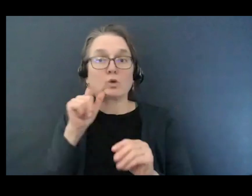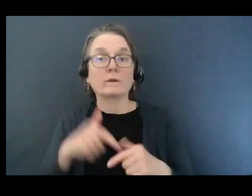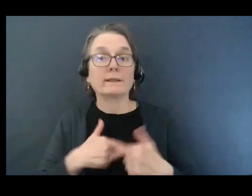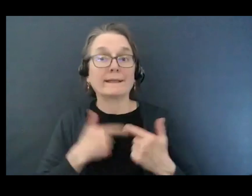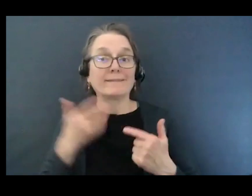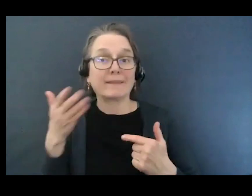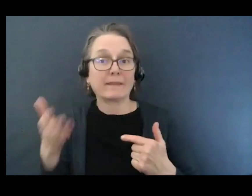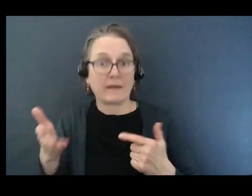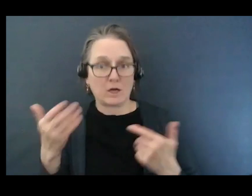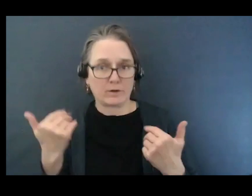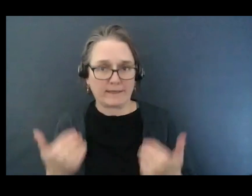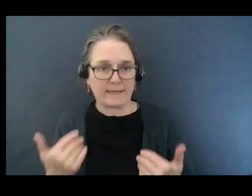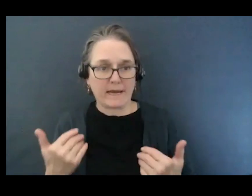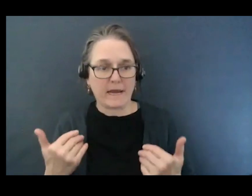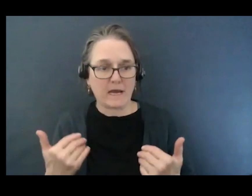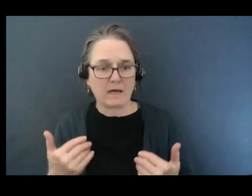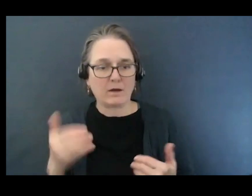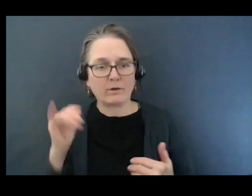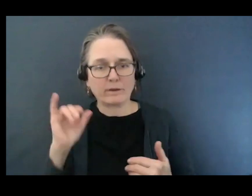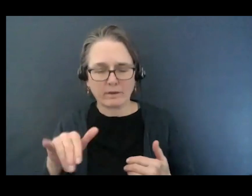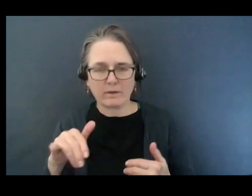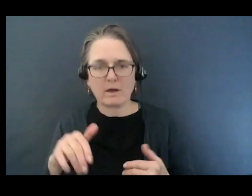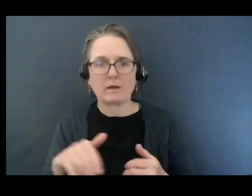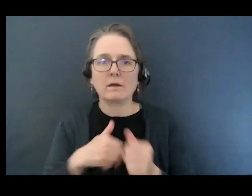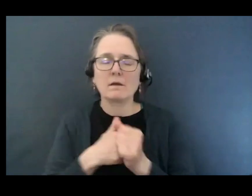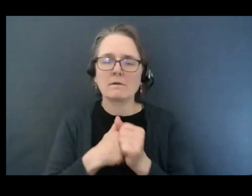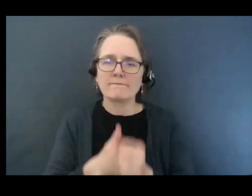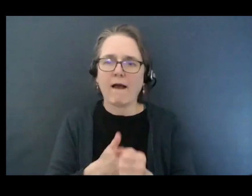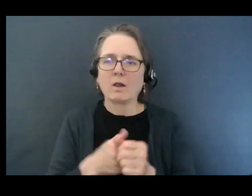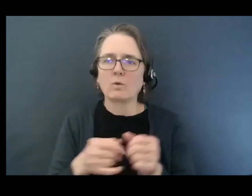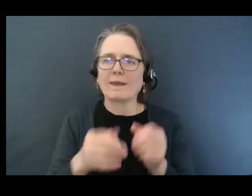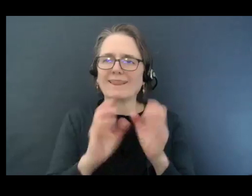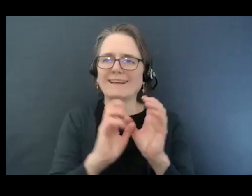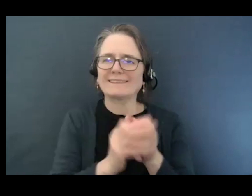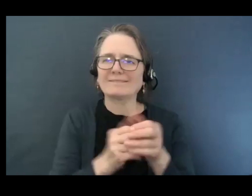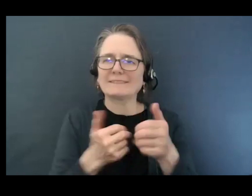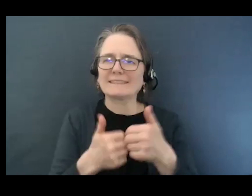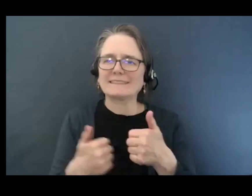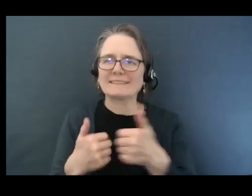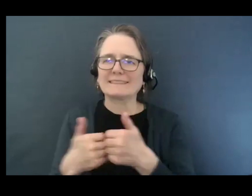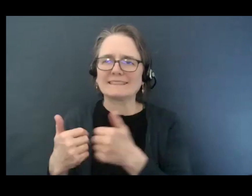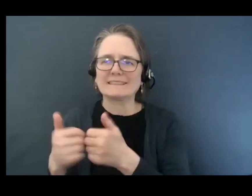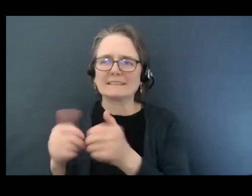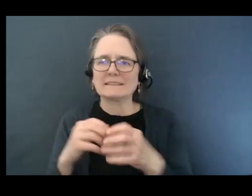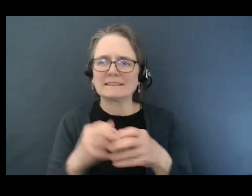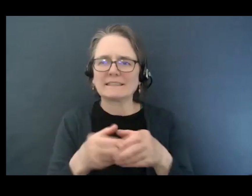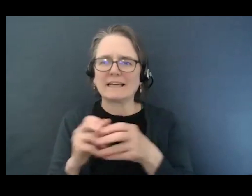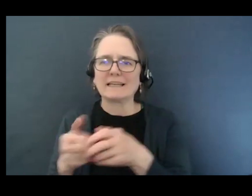live there across, that is segmented and calculated based on the segmentation of their.